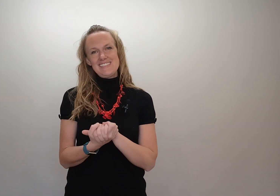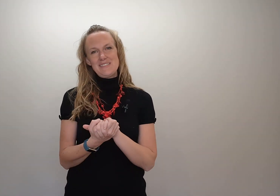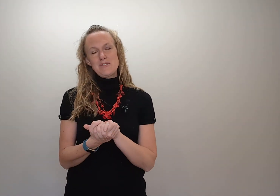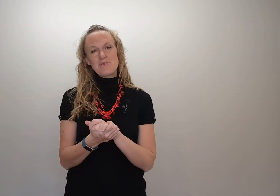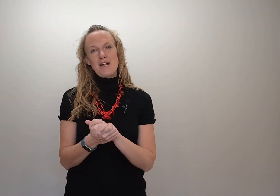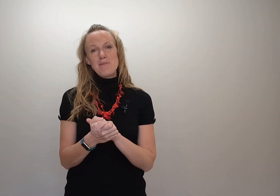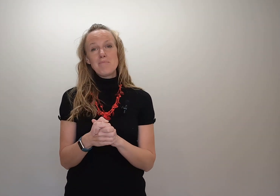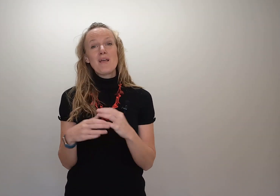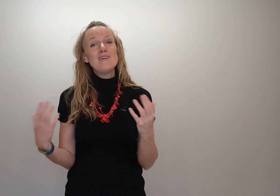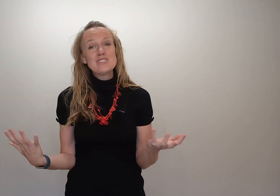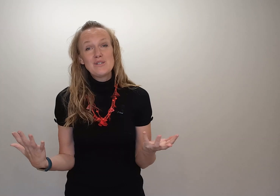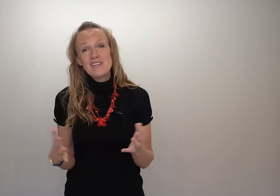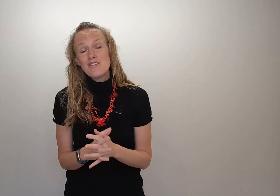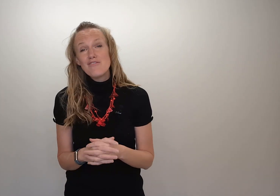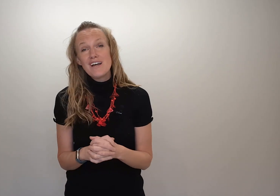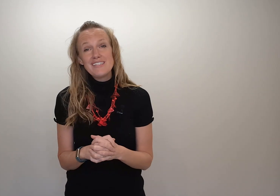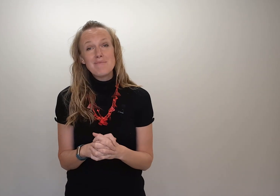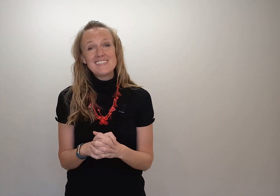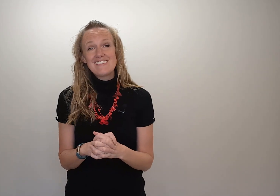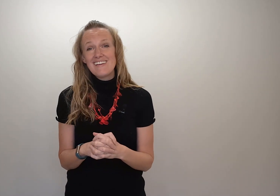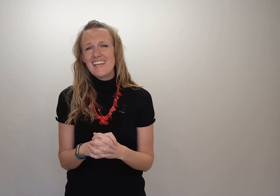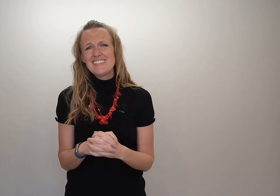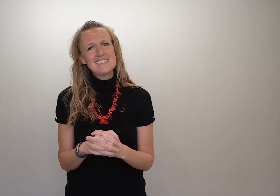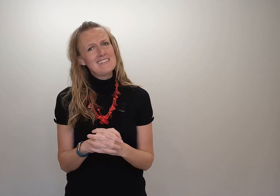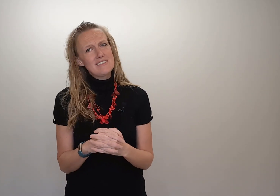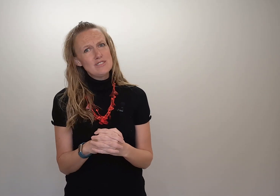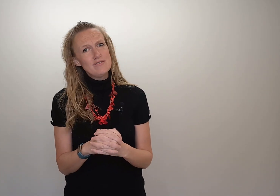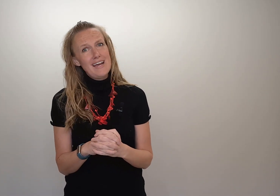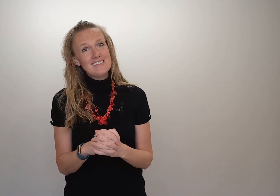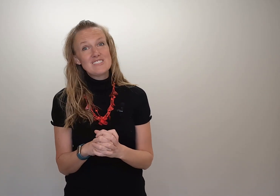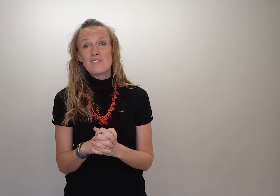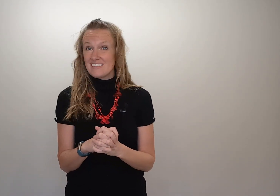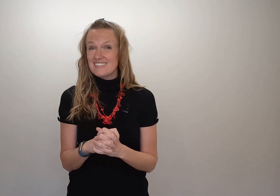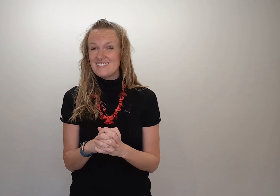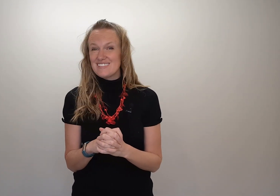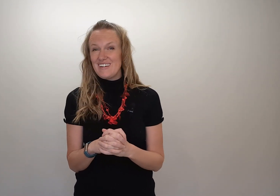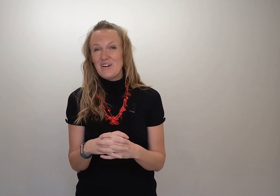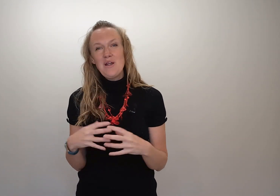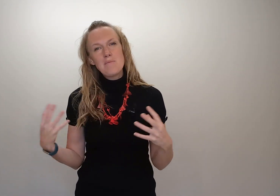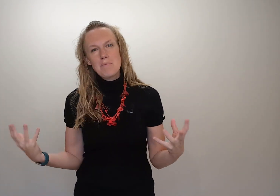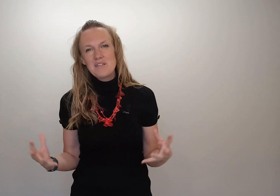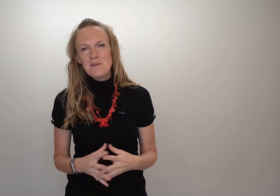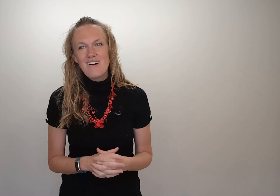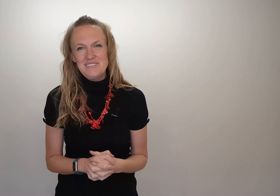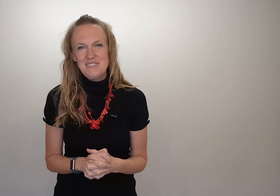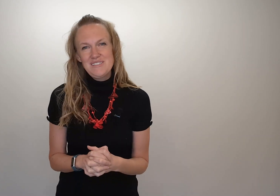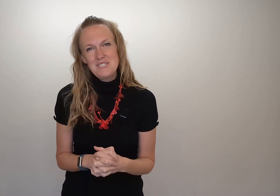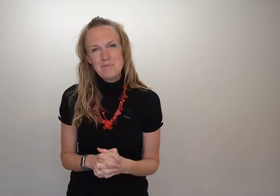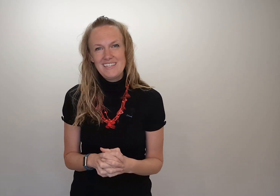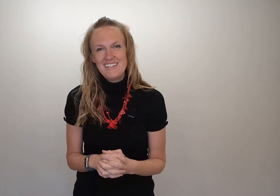consider subscribing. Also, if you find my signing is just a little too fast or a little too slow, remember you can alter the speed